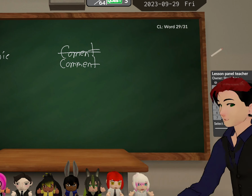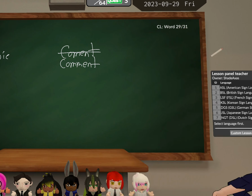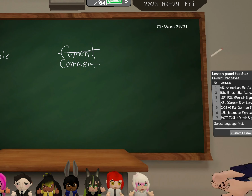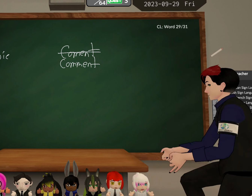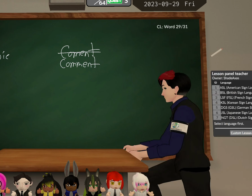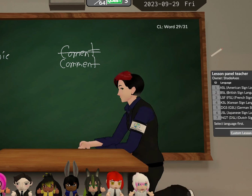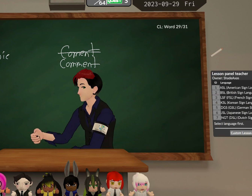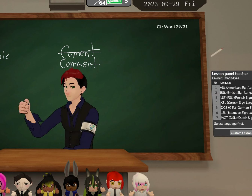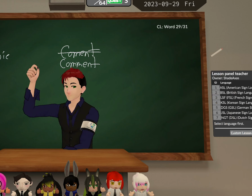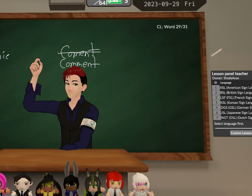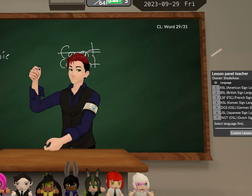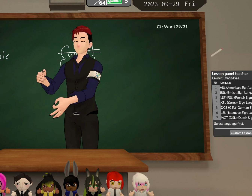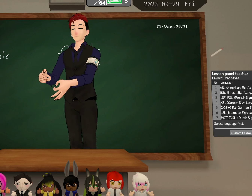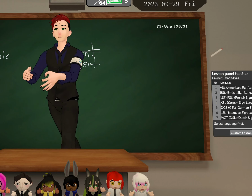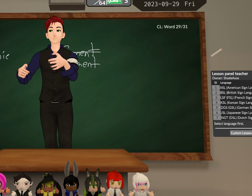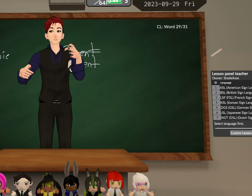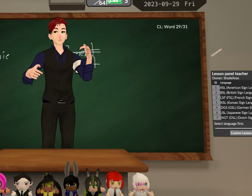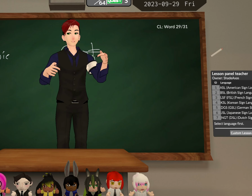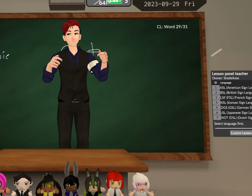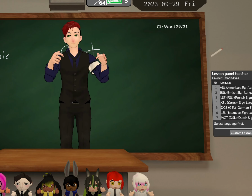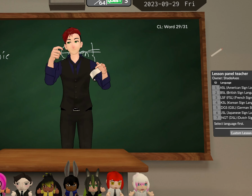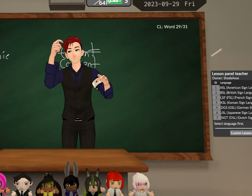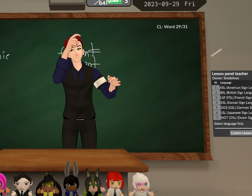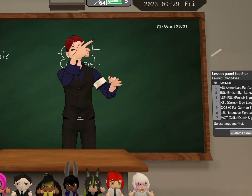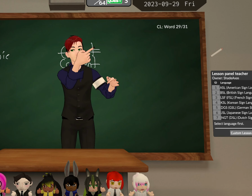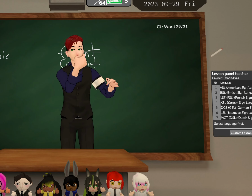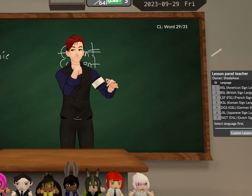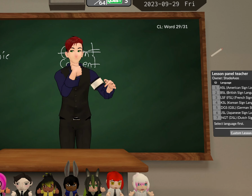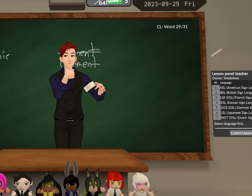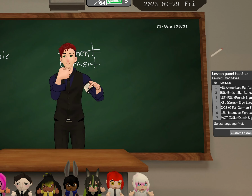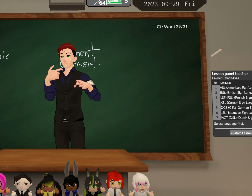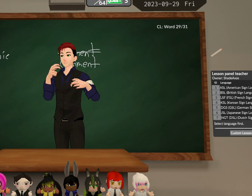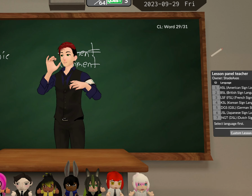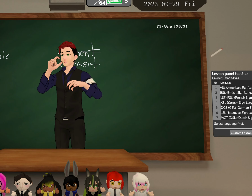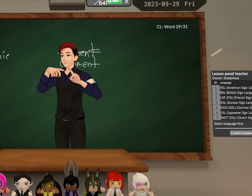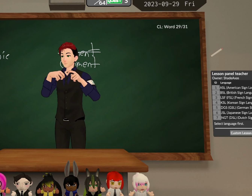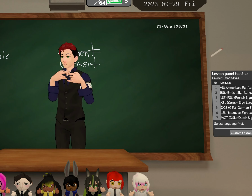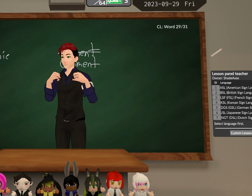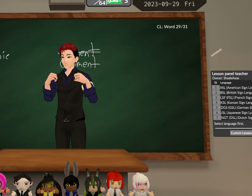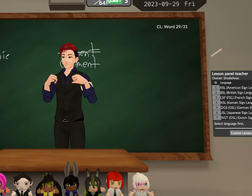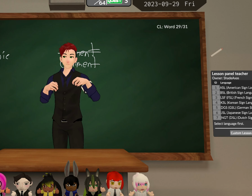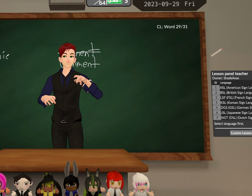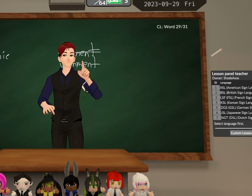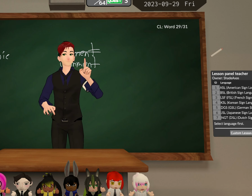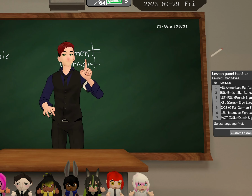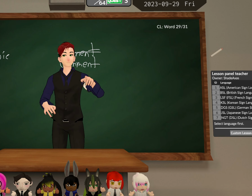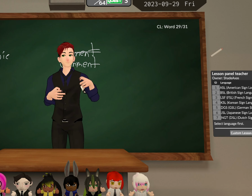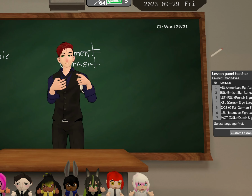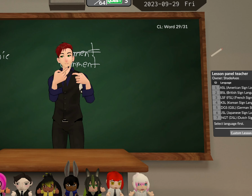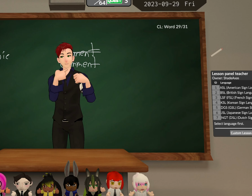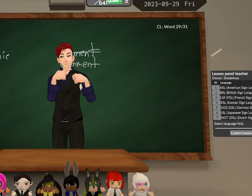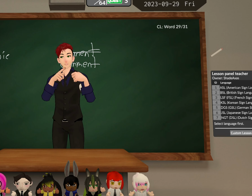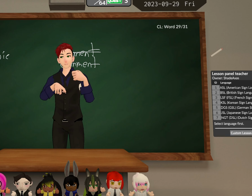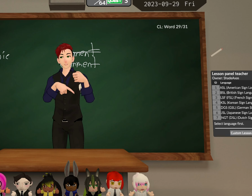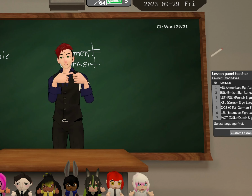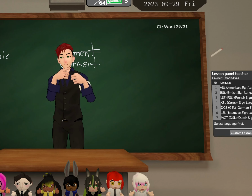Okay. So 3 asked me about idioms. So are you asking